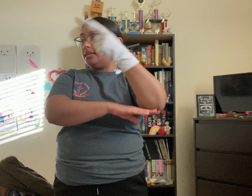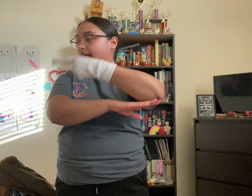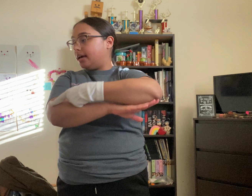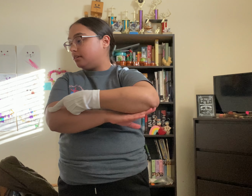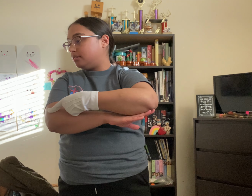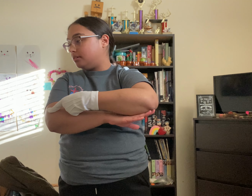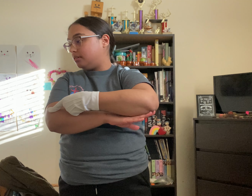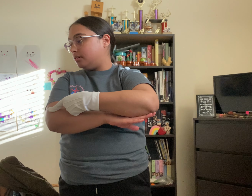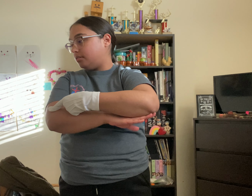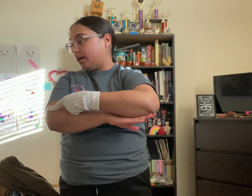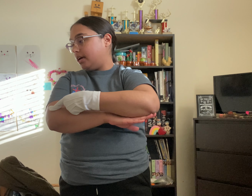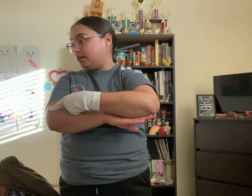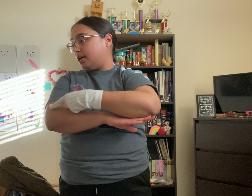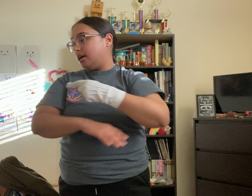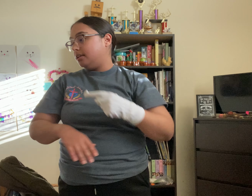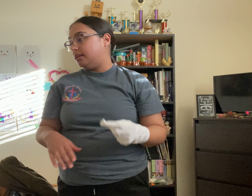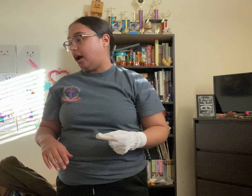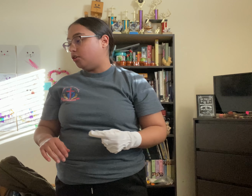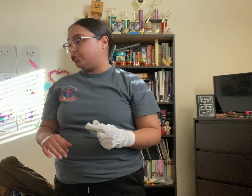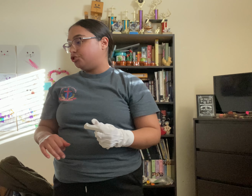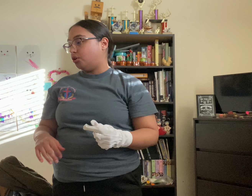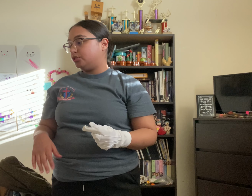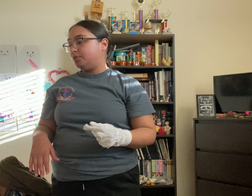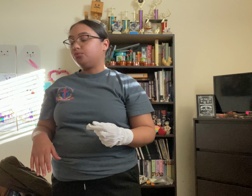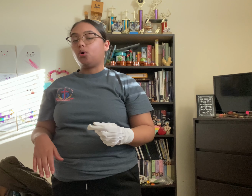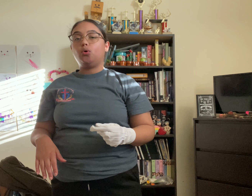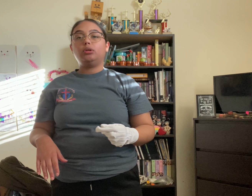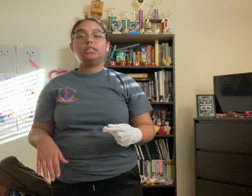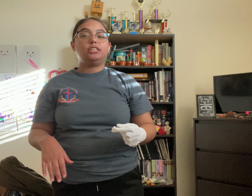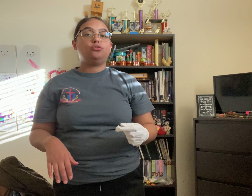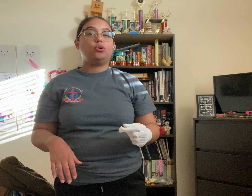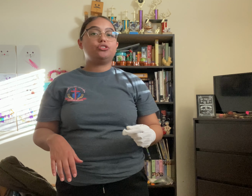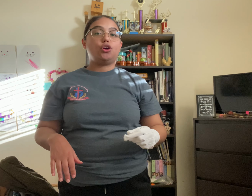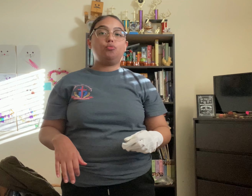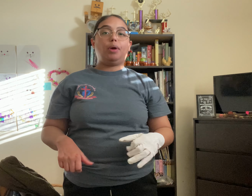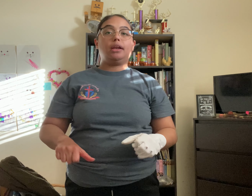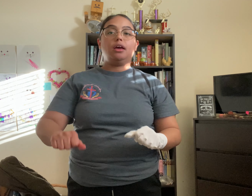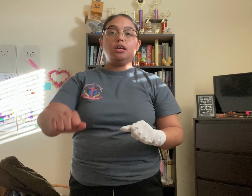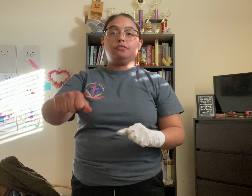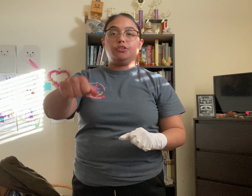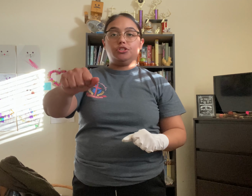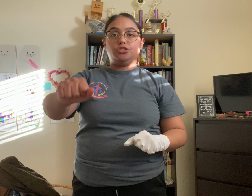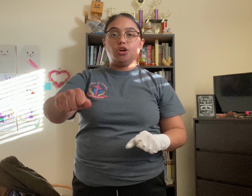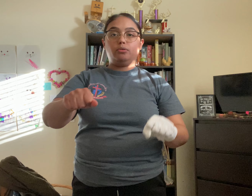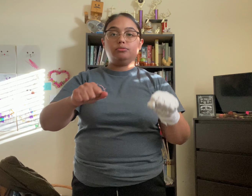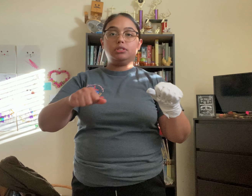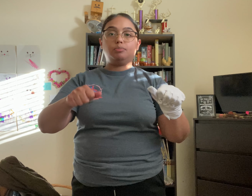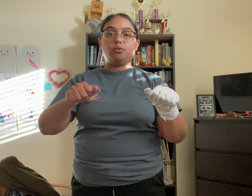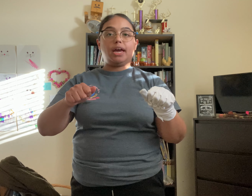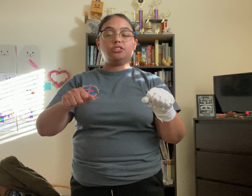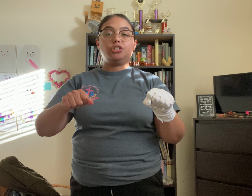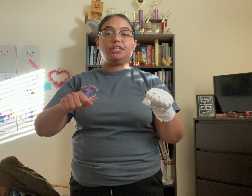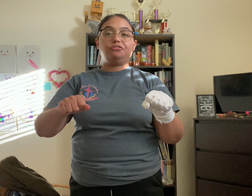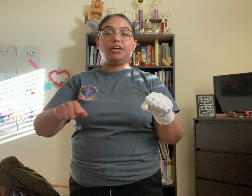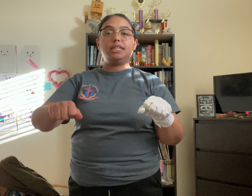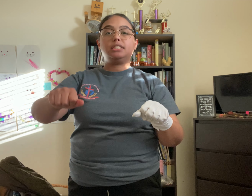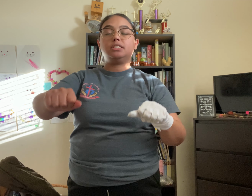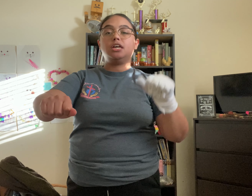day. Okay. Now the stone's been rolled and the doors are open. For stones, both hands are in fist.